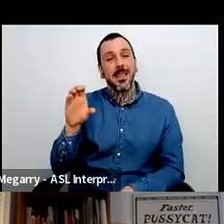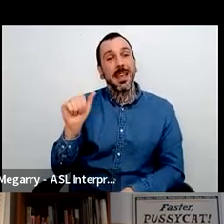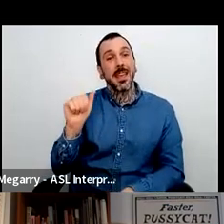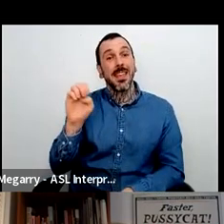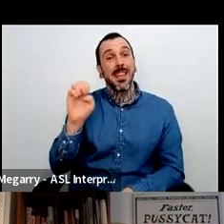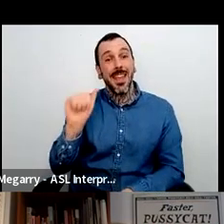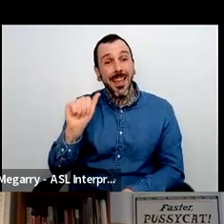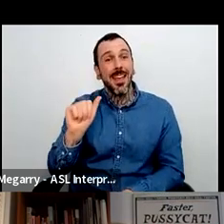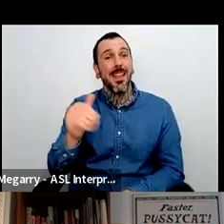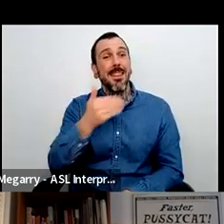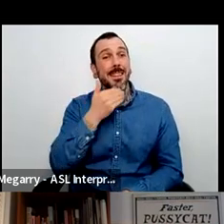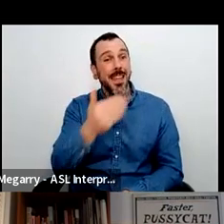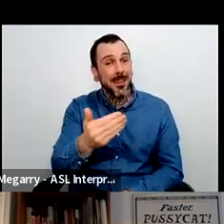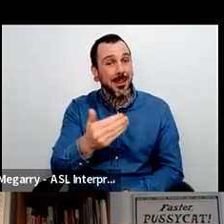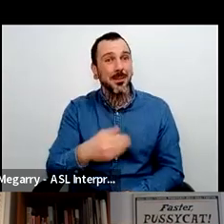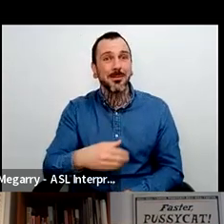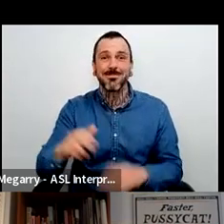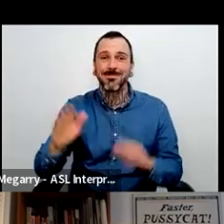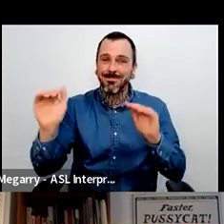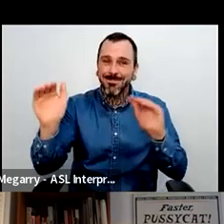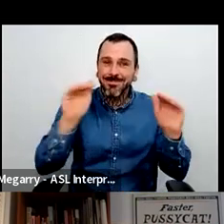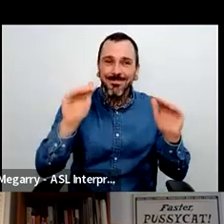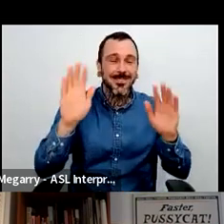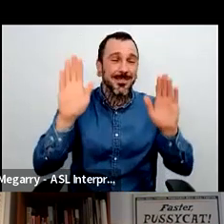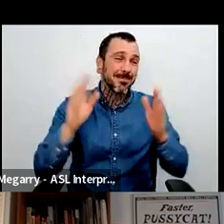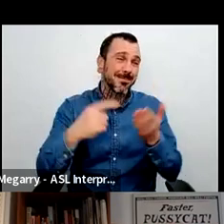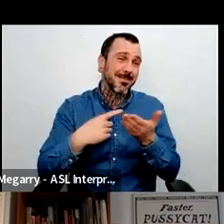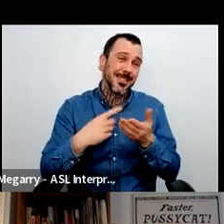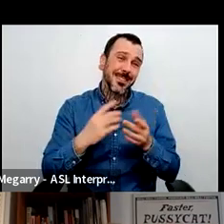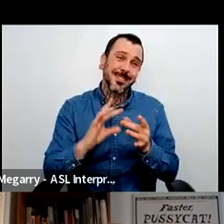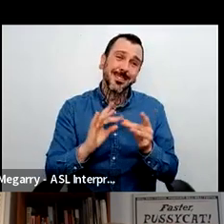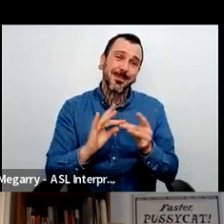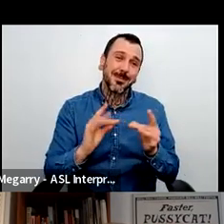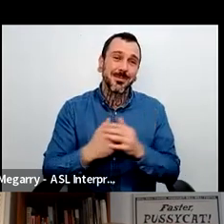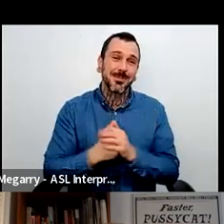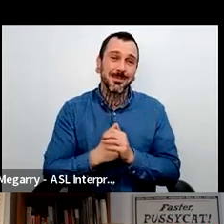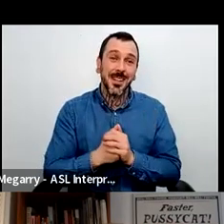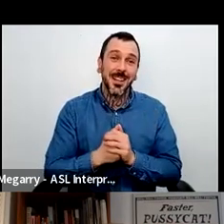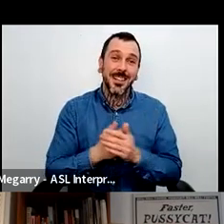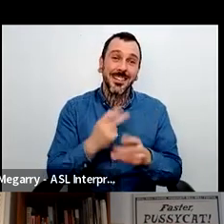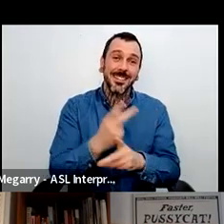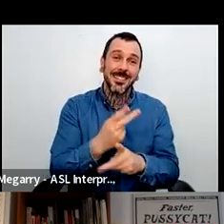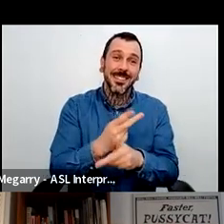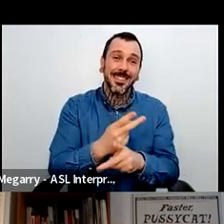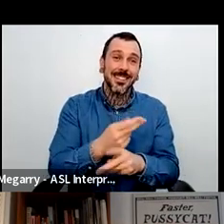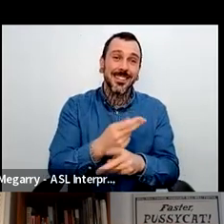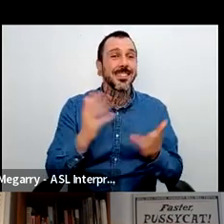bid you all a fond farewell. Thank you for this great conversation. Thank you. Take care, everybody, and talk to you soon.